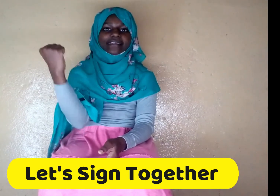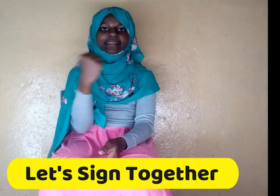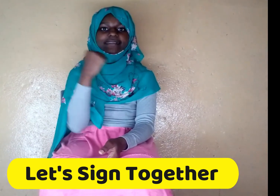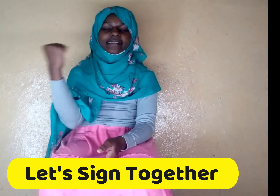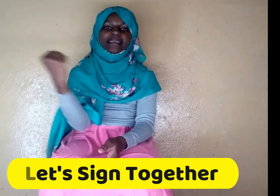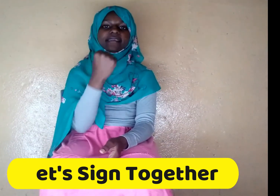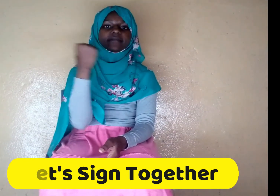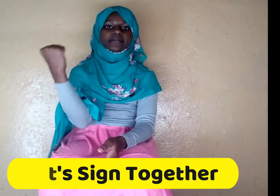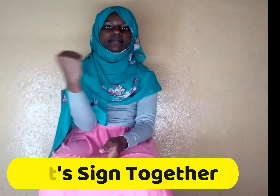Saturday.